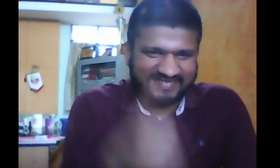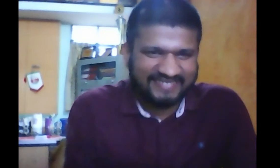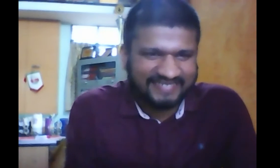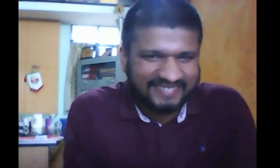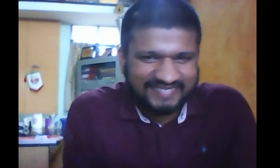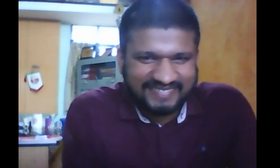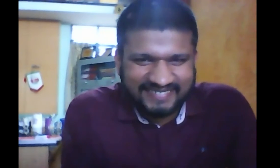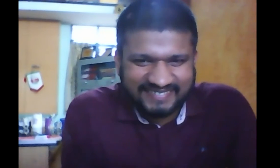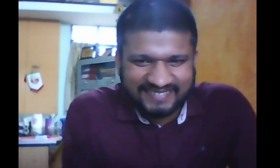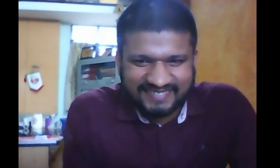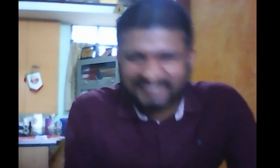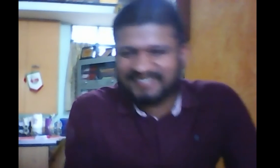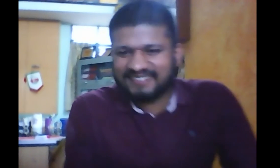Right. Friend.